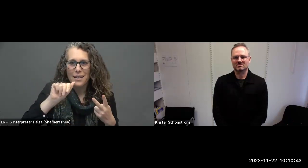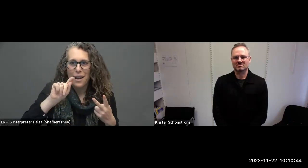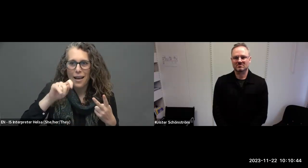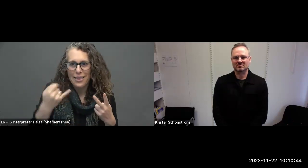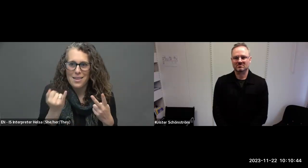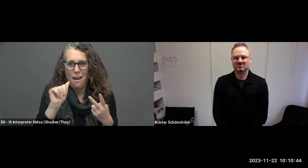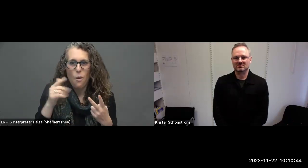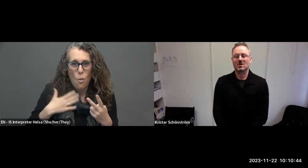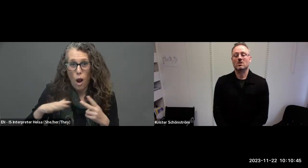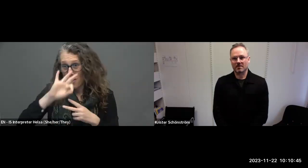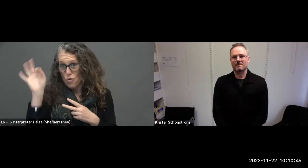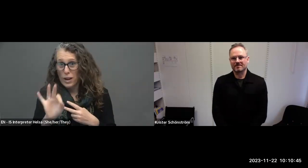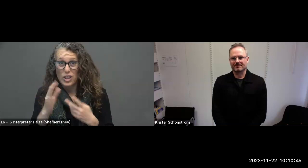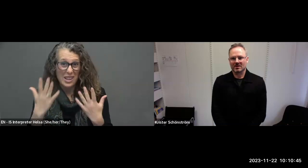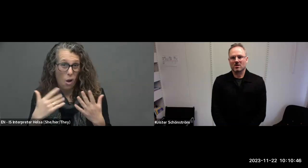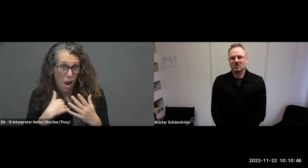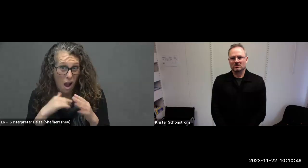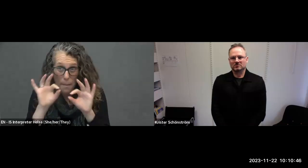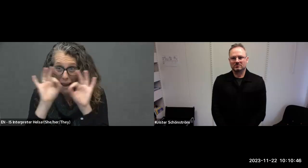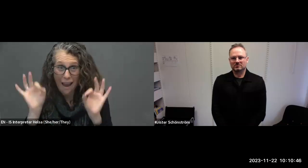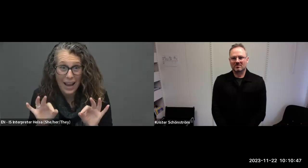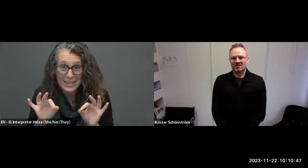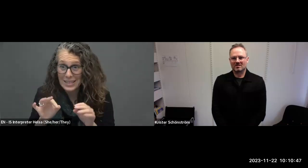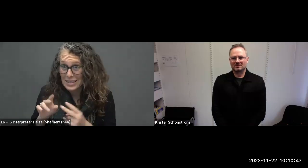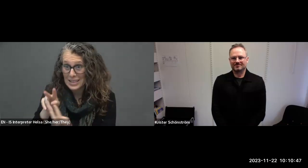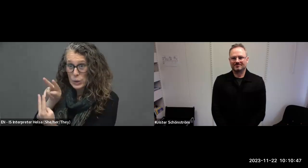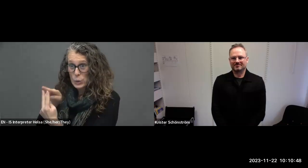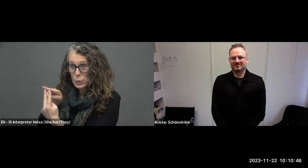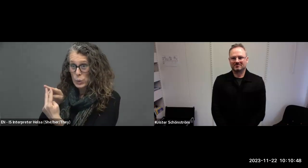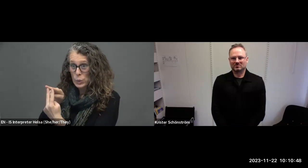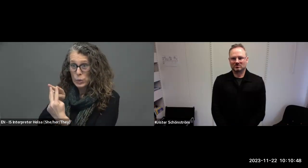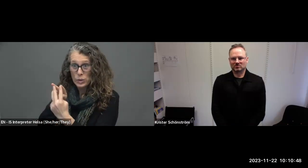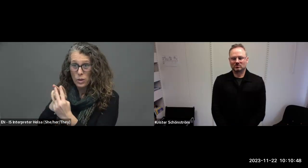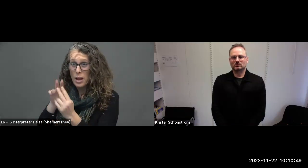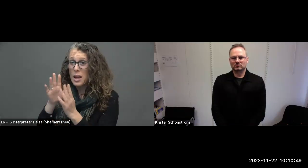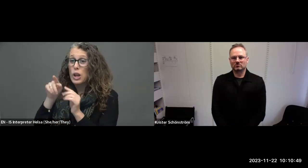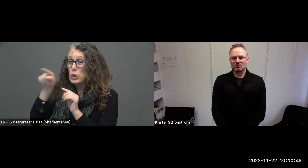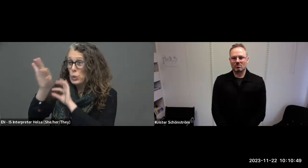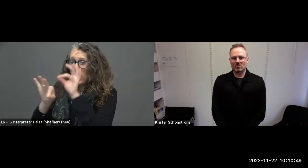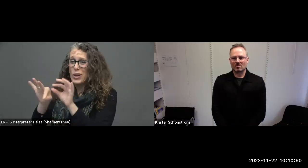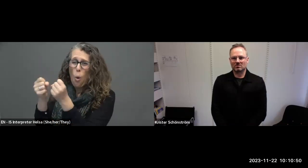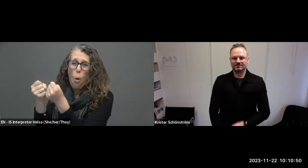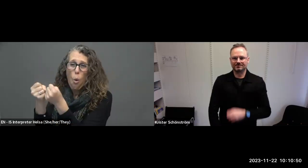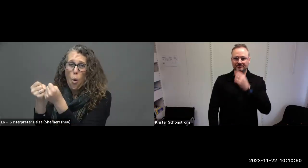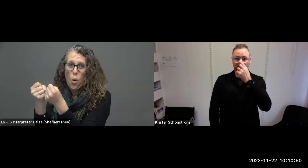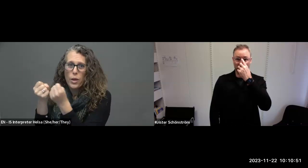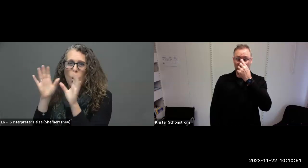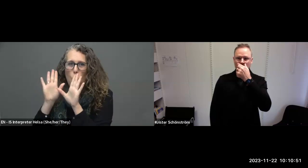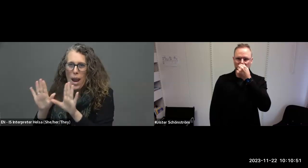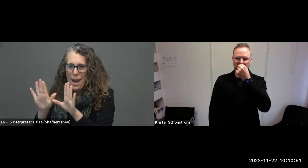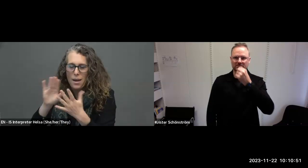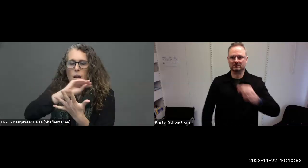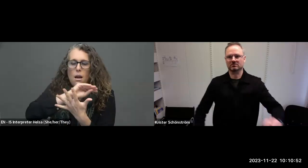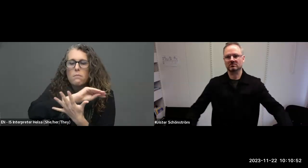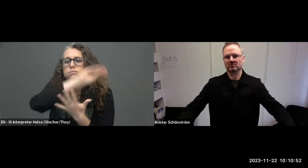I'm asking Tobias and Katja to just hold on the question till the discussion phase at the